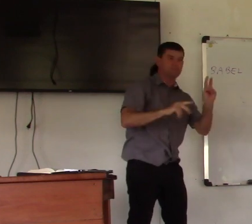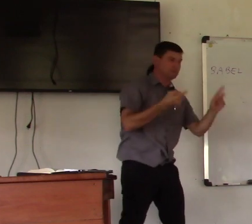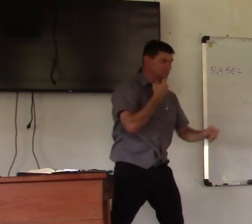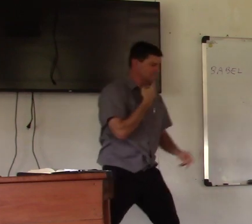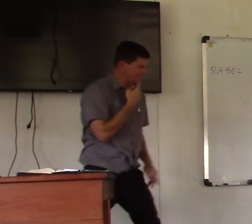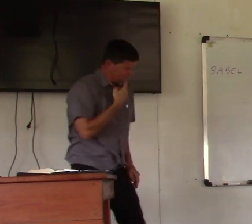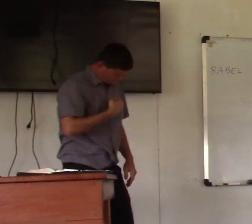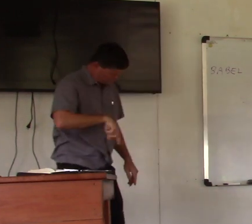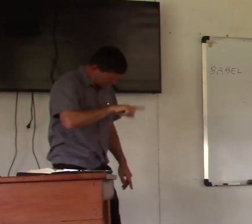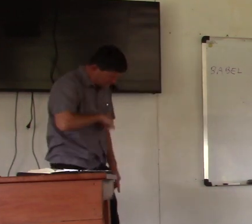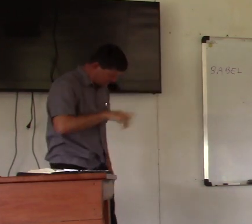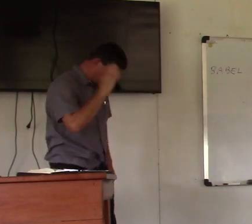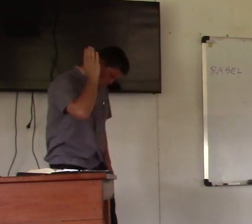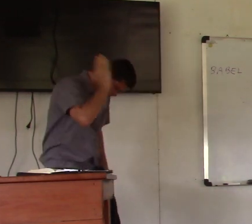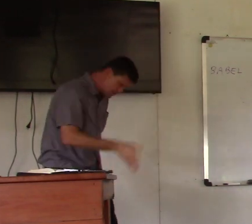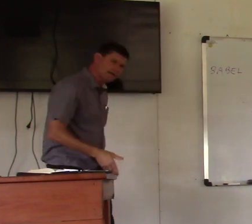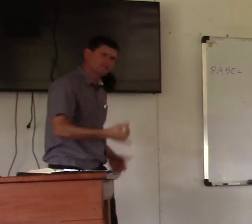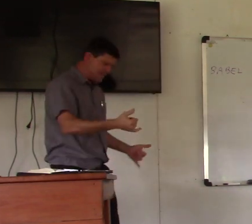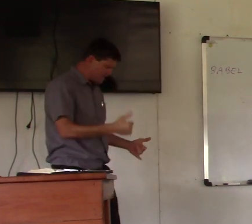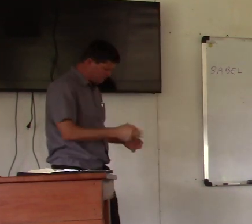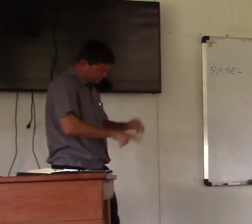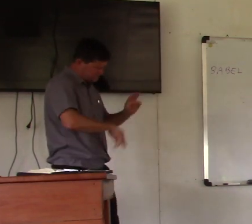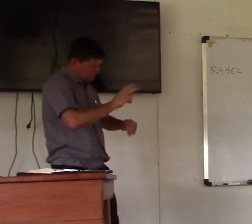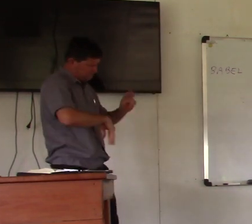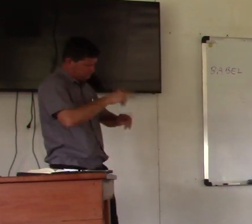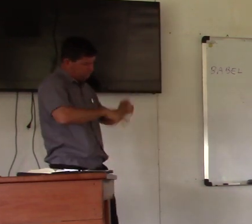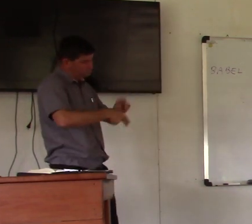people said, we will now go